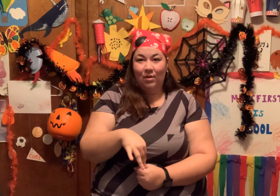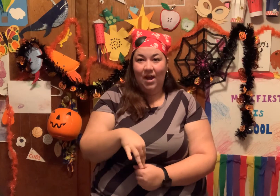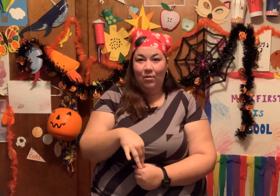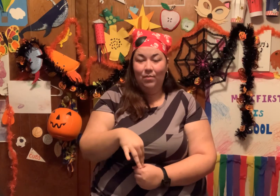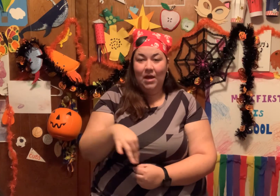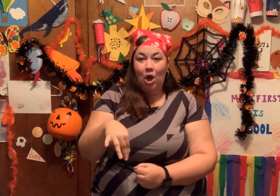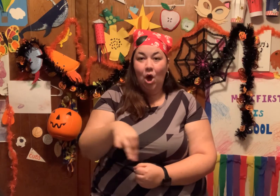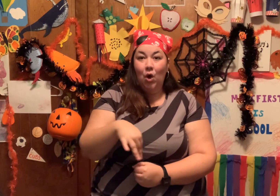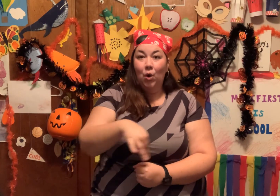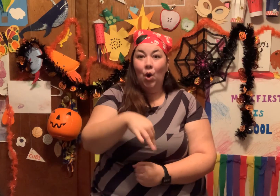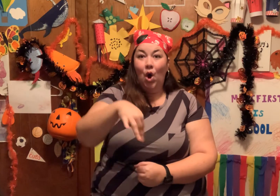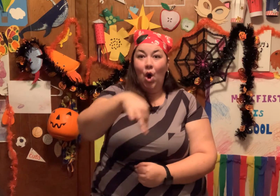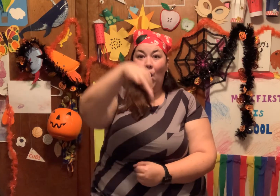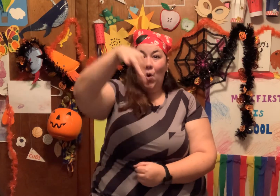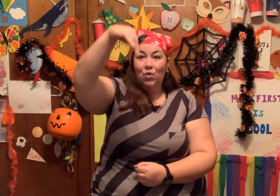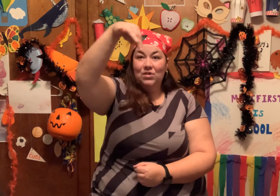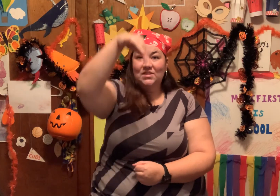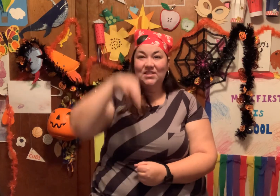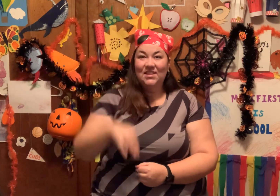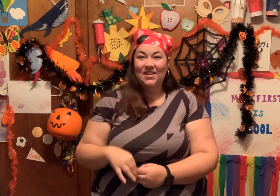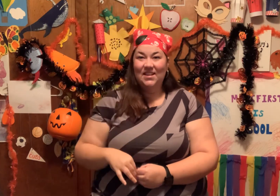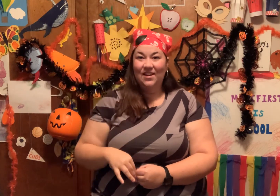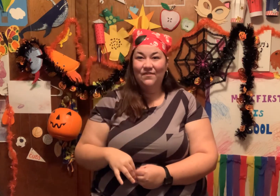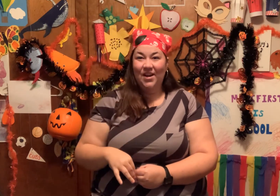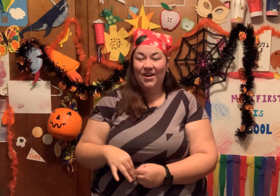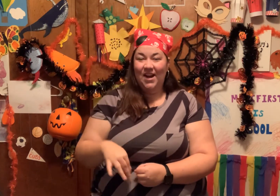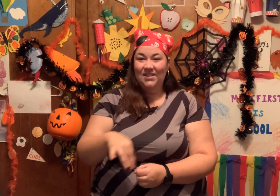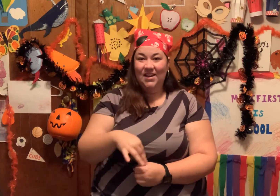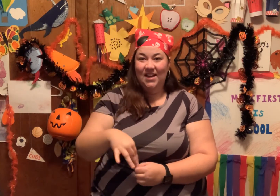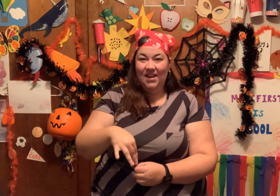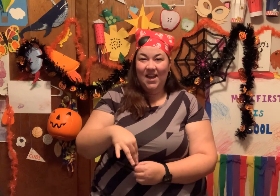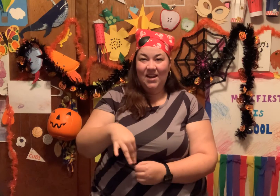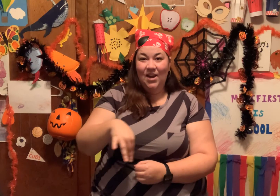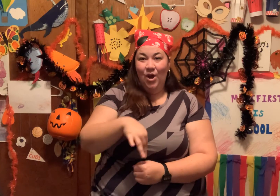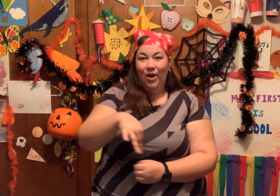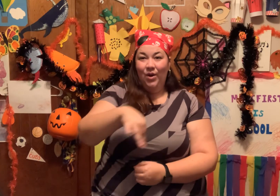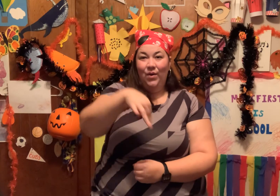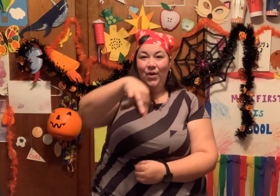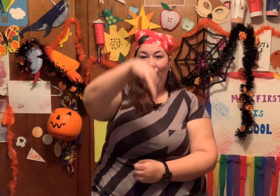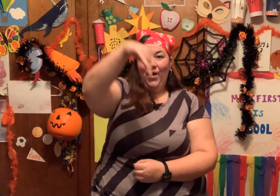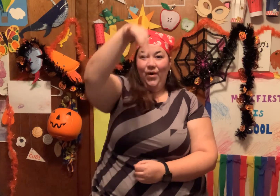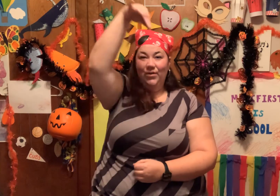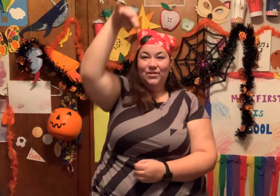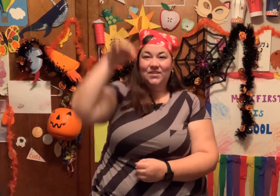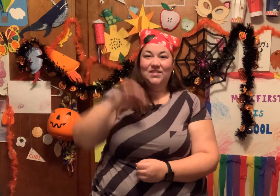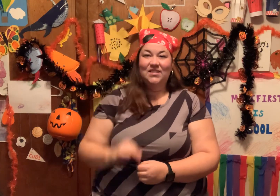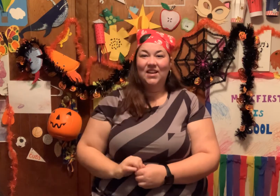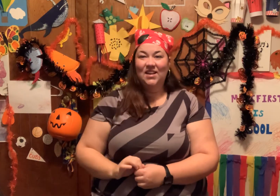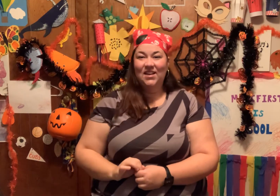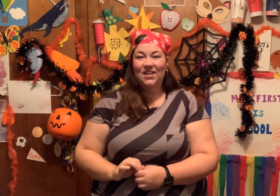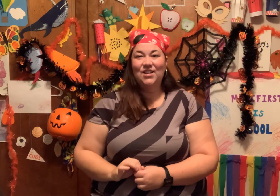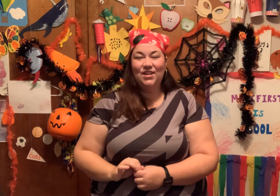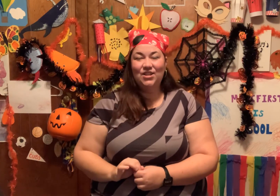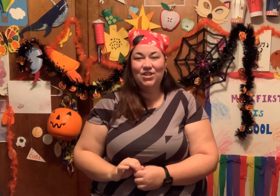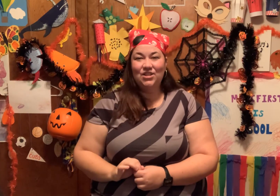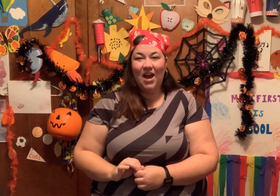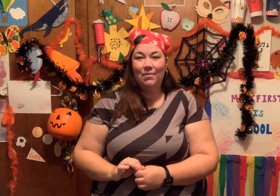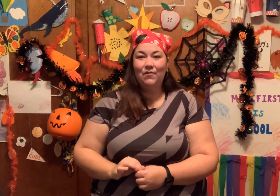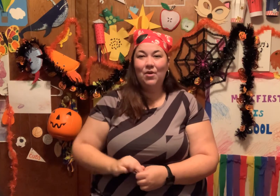it with me. Ghost. Very nice. Again, ghost. Good job, everybody.